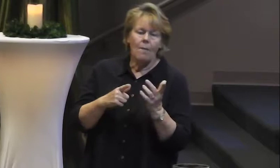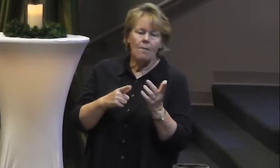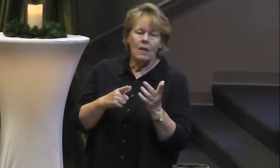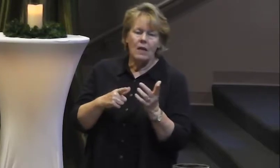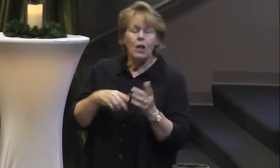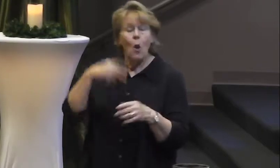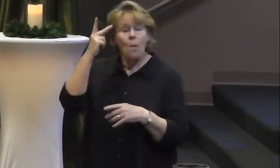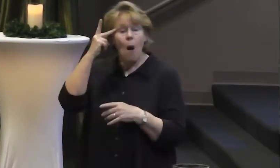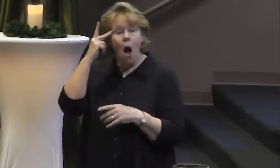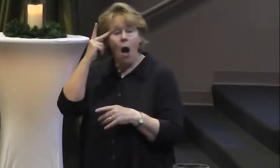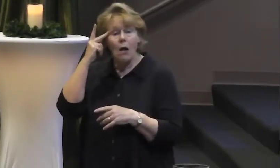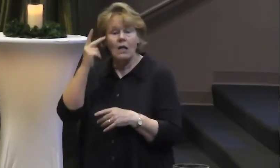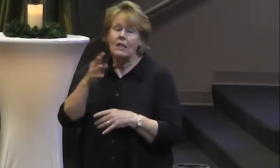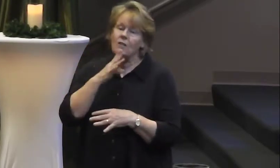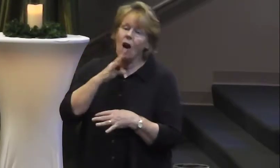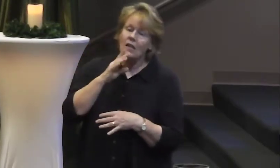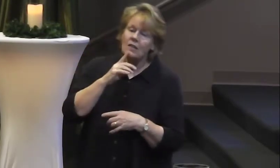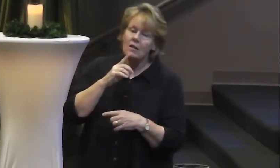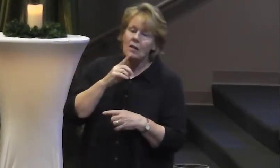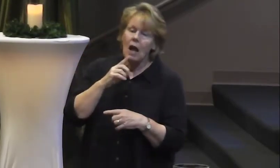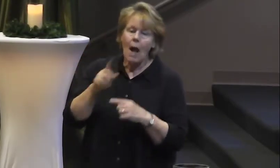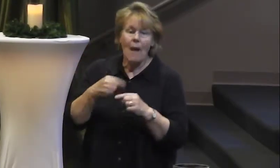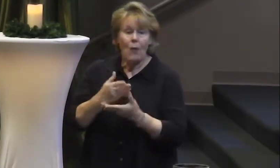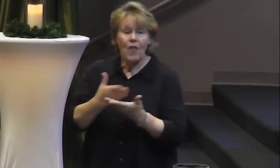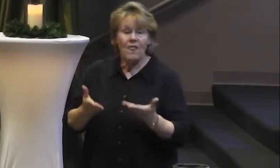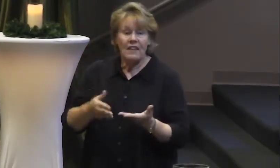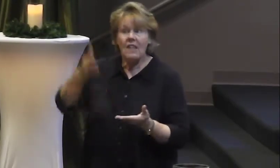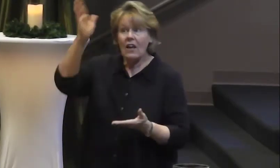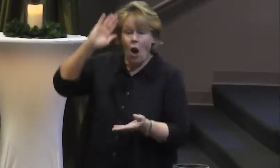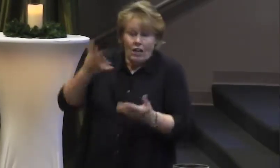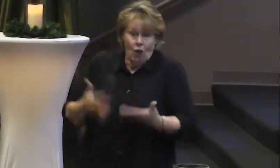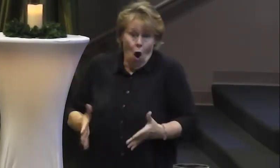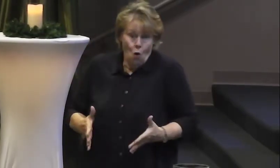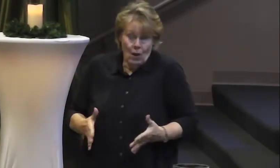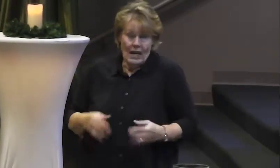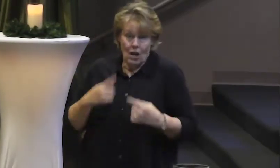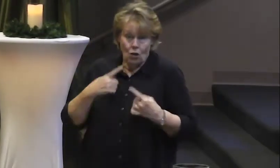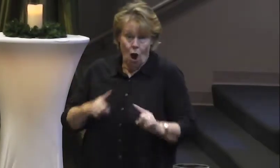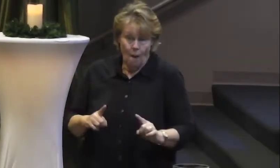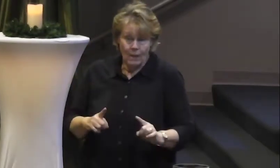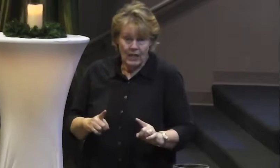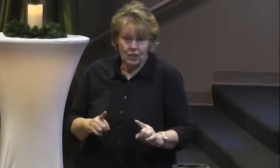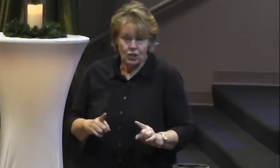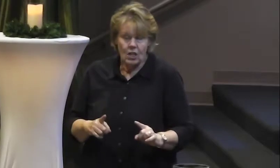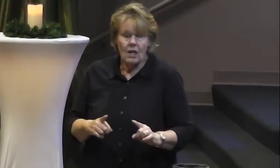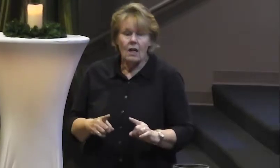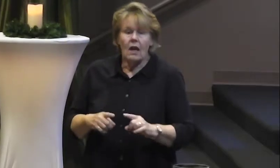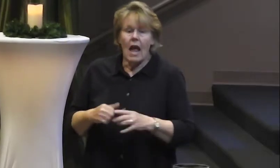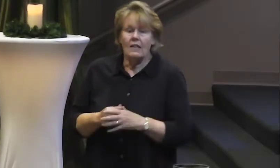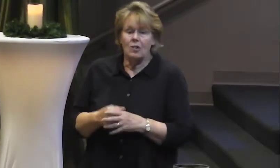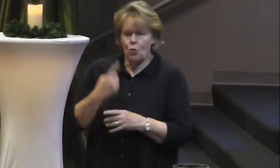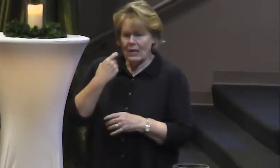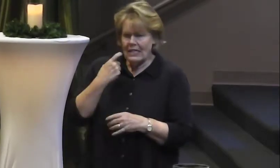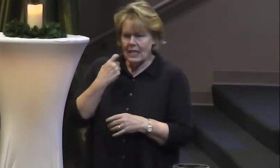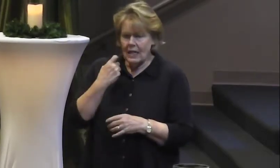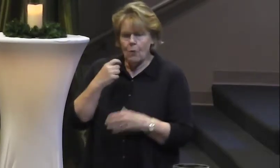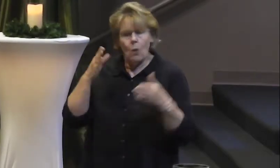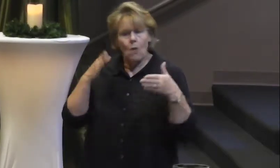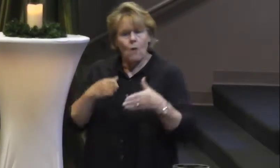now. Here's the implications for us. And so this fall, we spent a lot of time in Romans 12, and the gist of it was, God wants